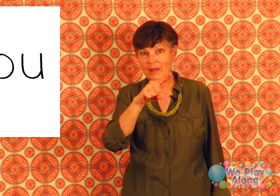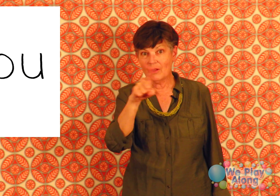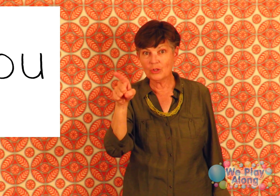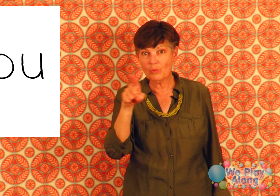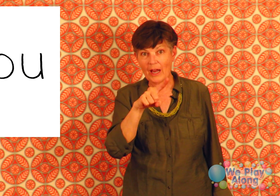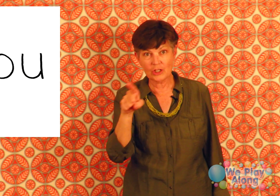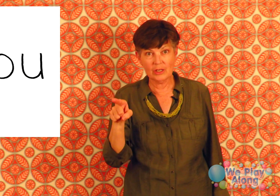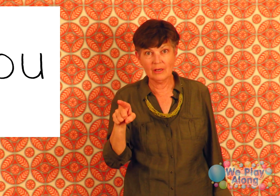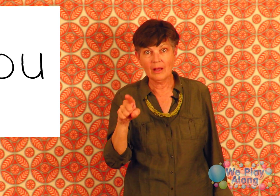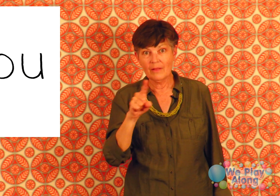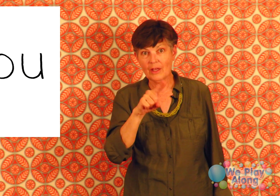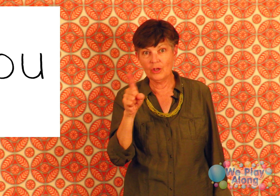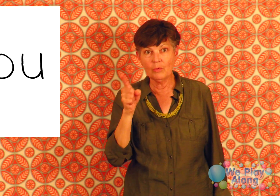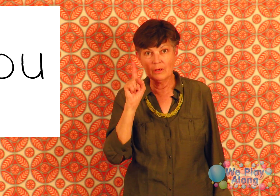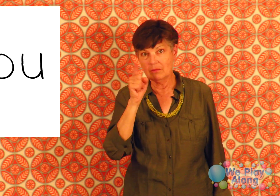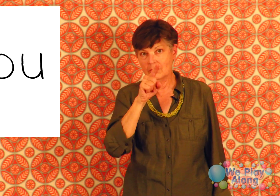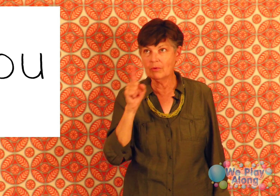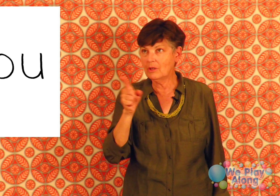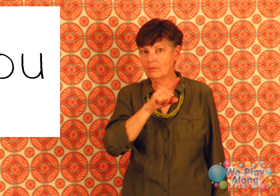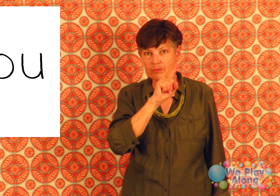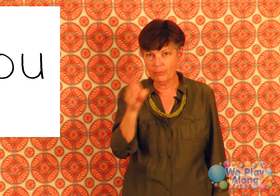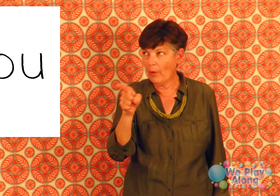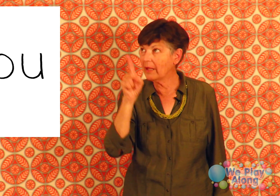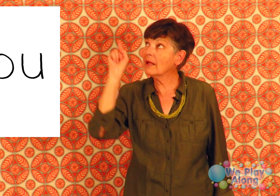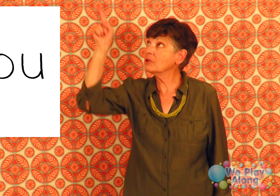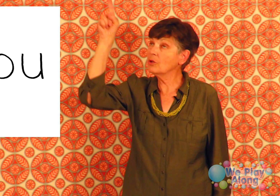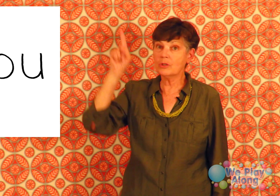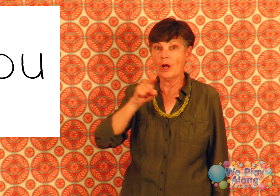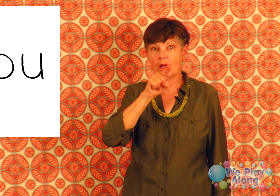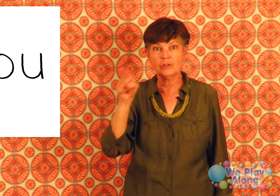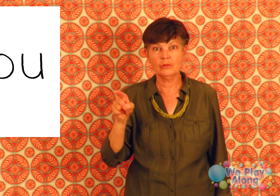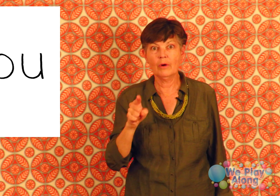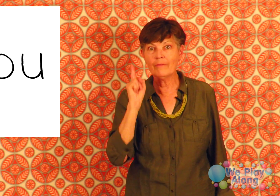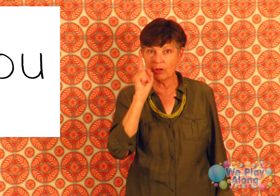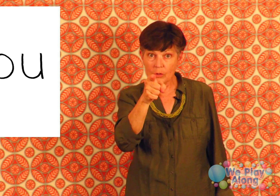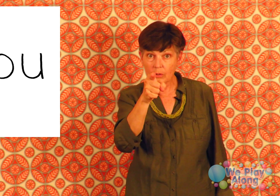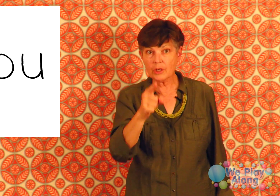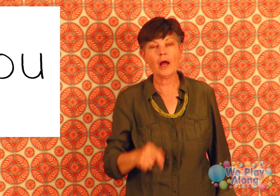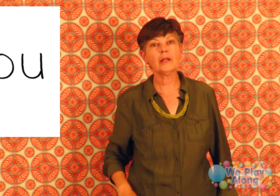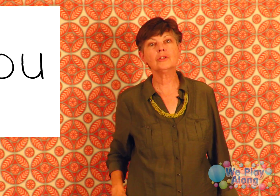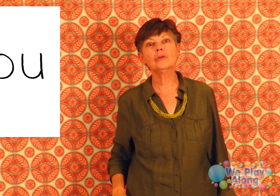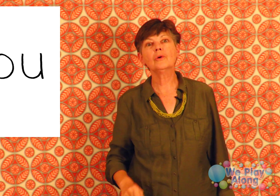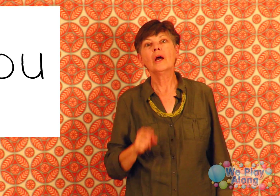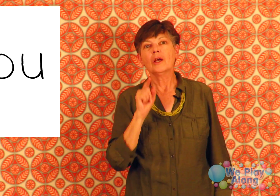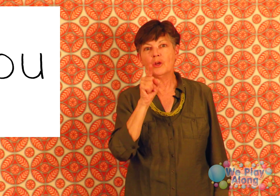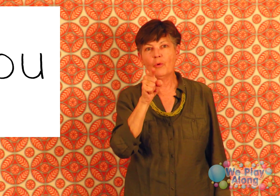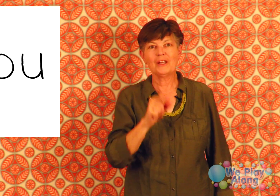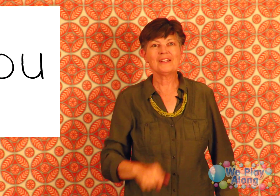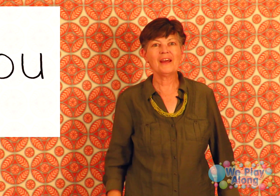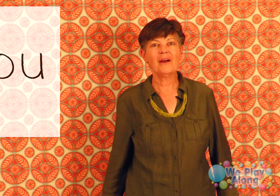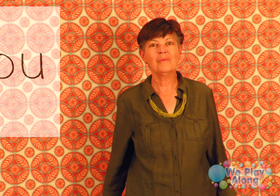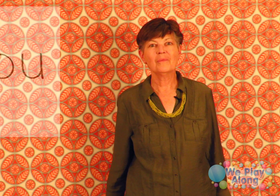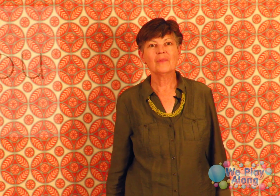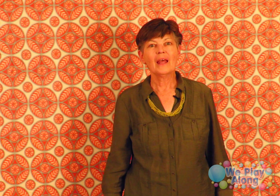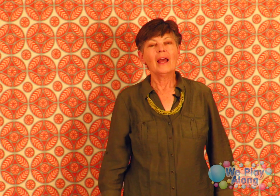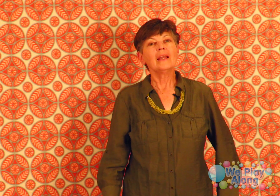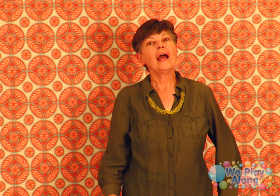be the direction that you would, when you point, that's who you're talking to. Whoever you're talking to, you point to them.